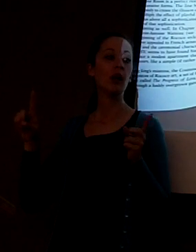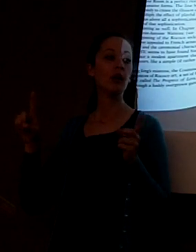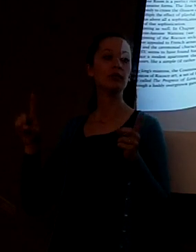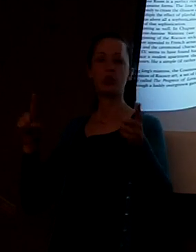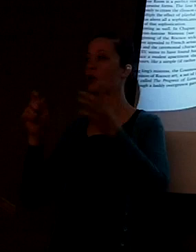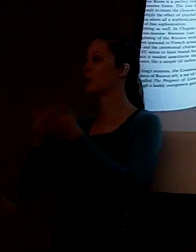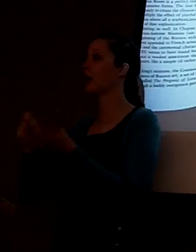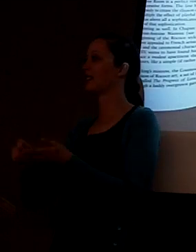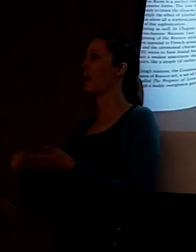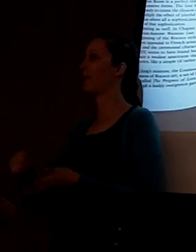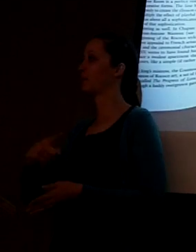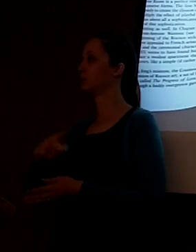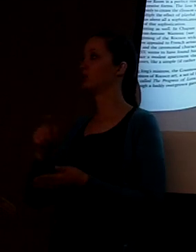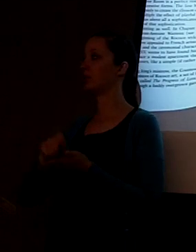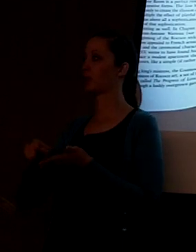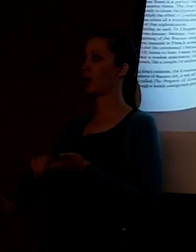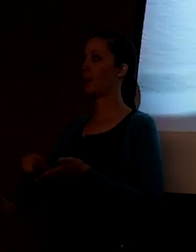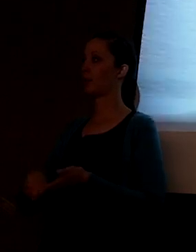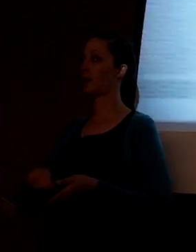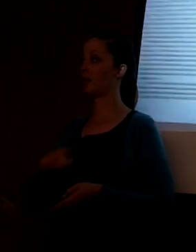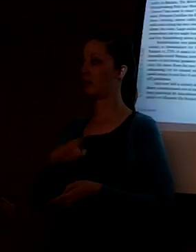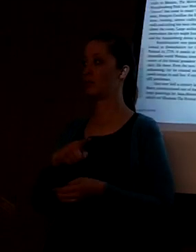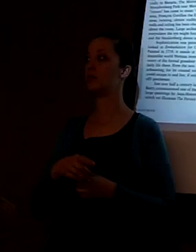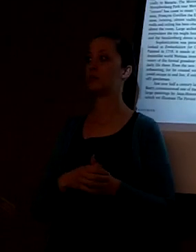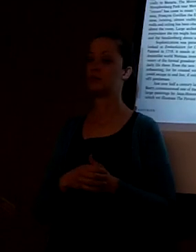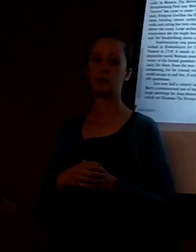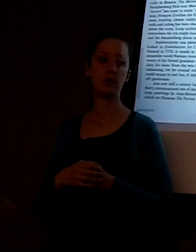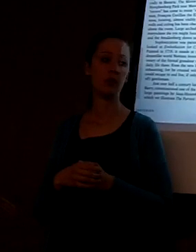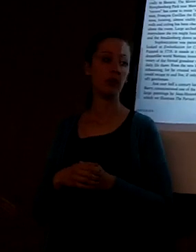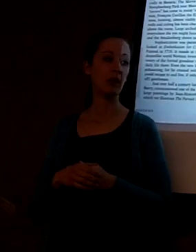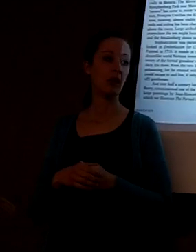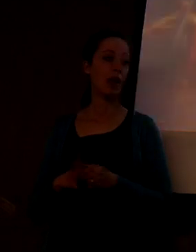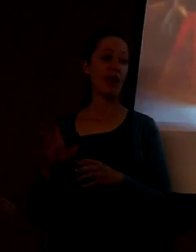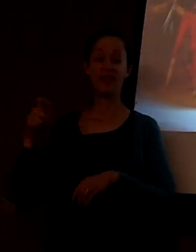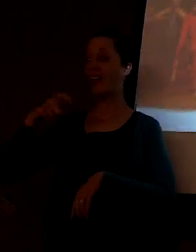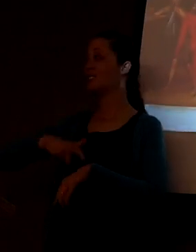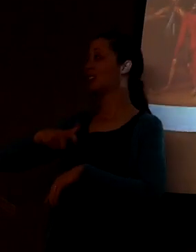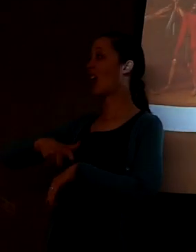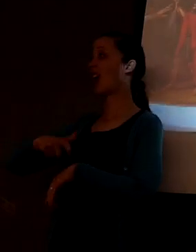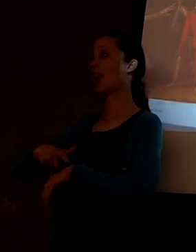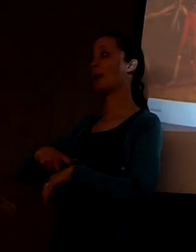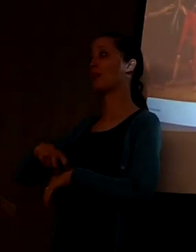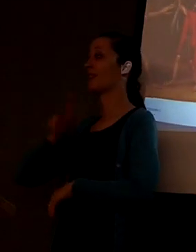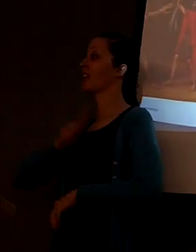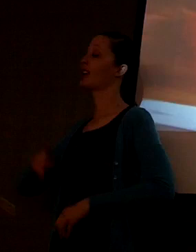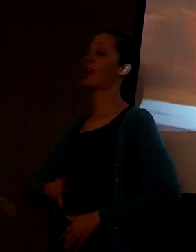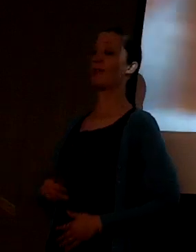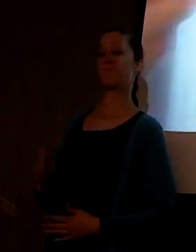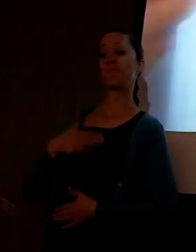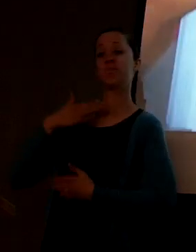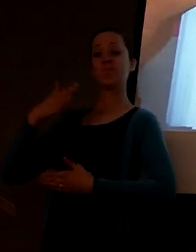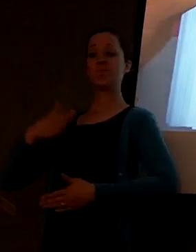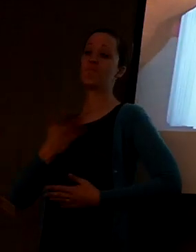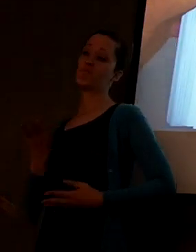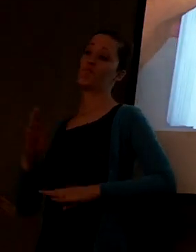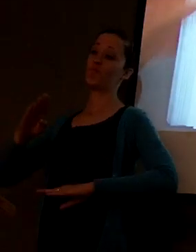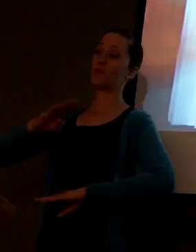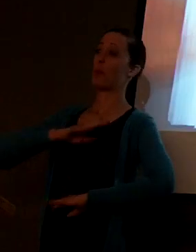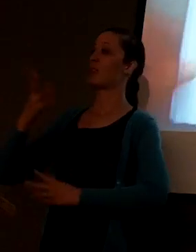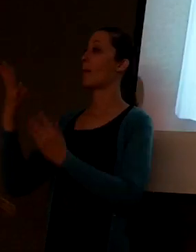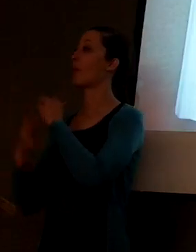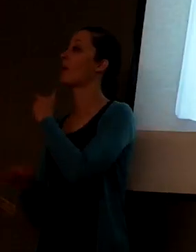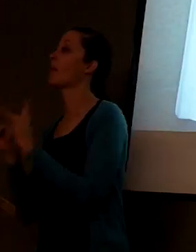period. By that time, everything is so happy among the king and the people that the poor people are starving to death. Then you're going to